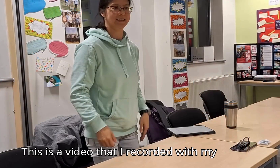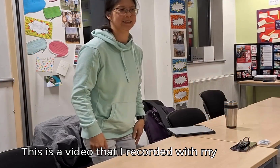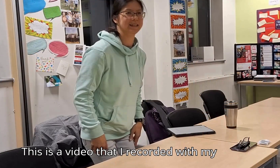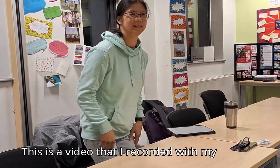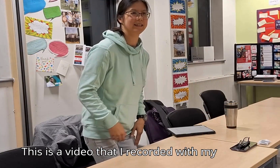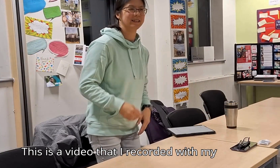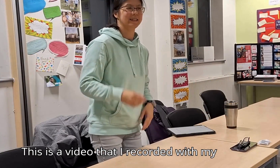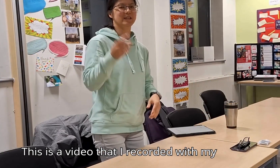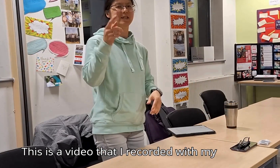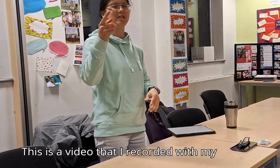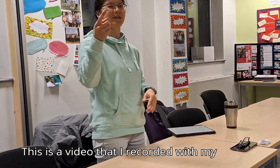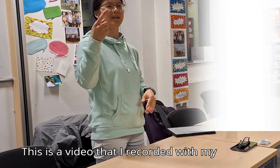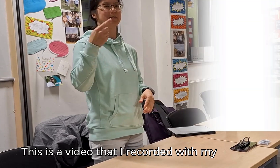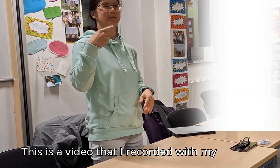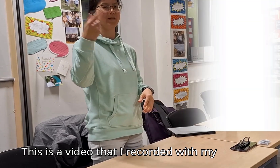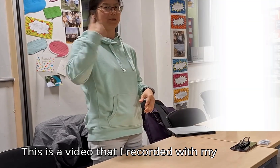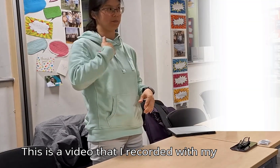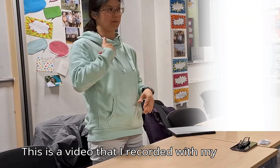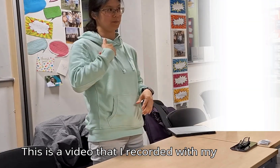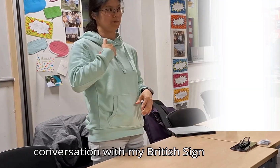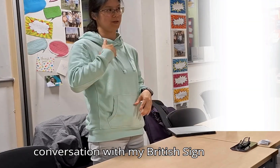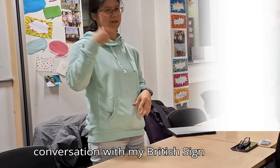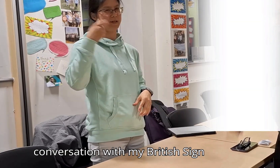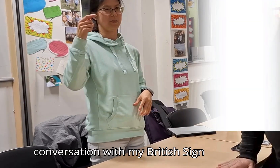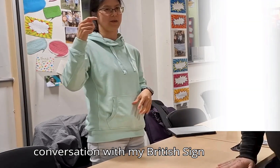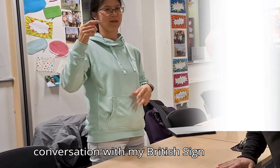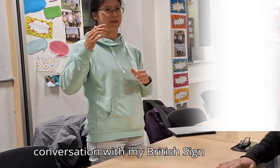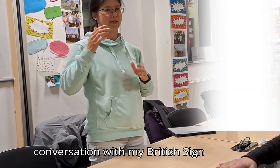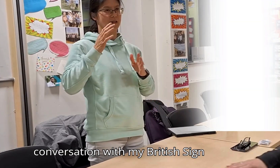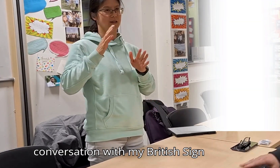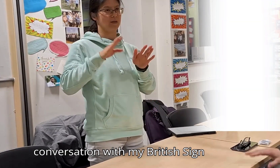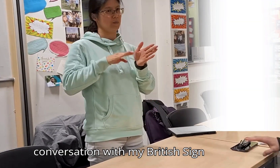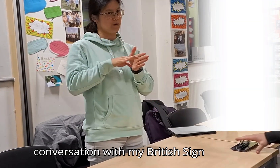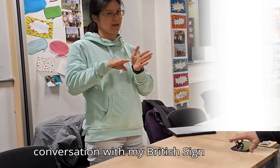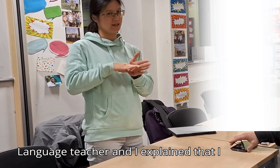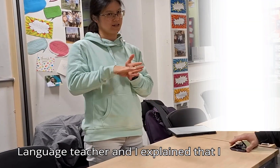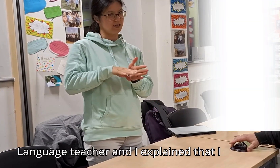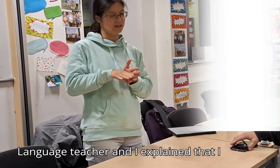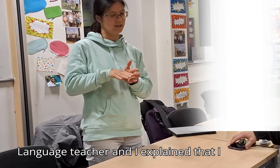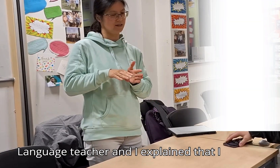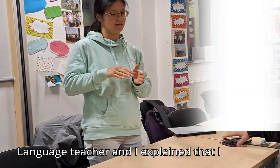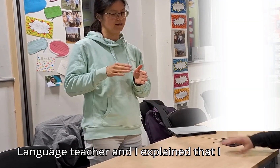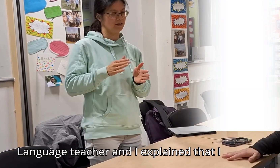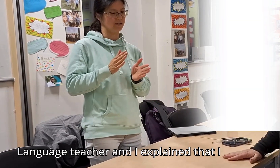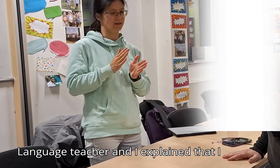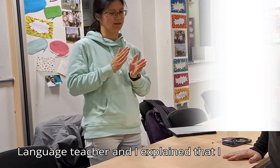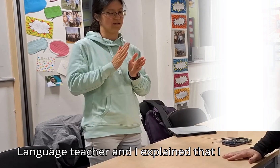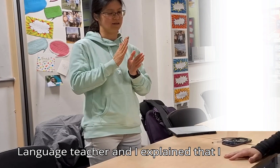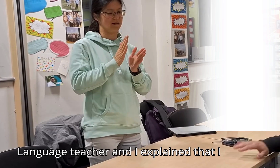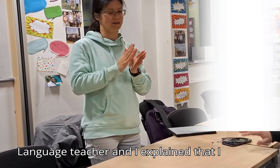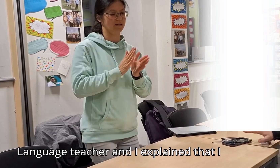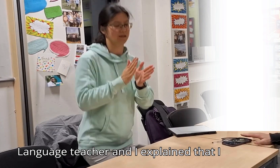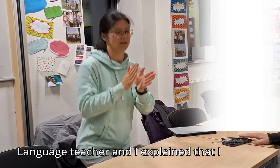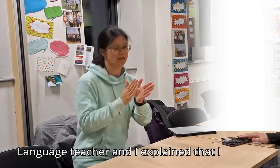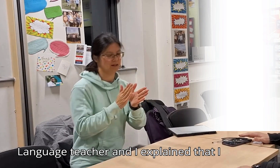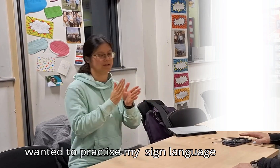This is a video that I recorded with my conversation with my British Sign Language teacher, and I explained that I want